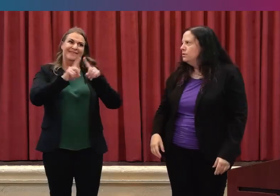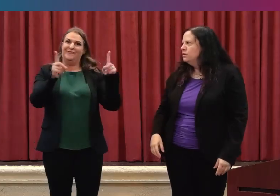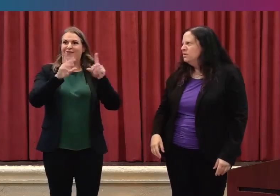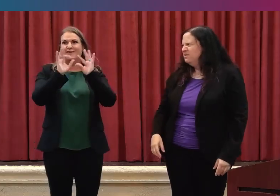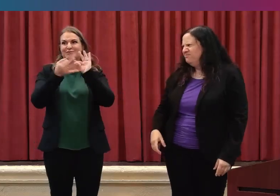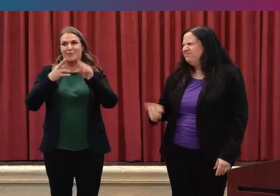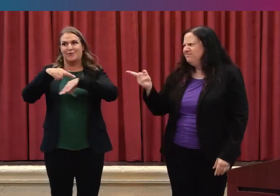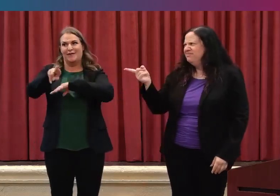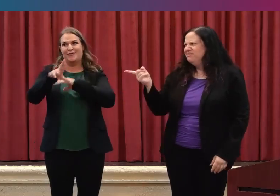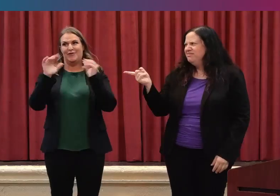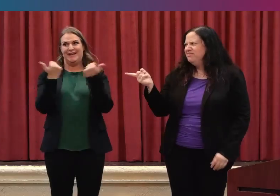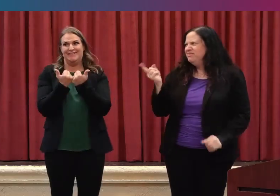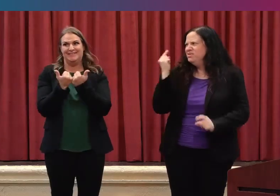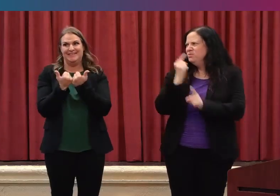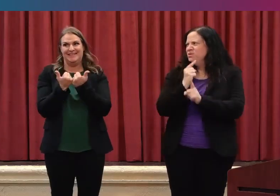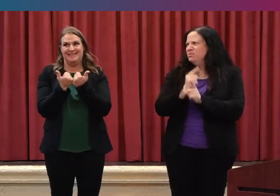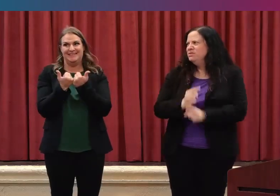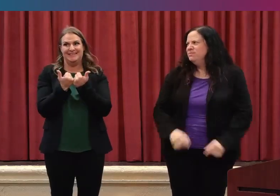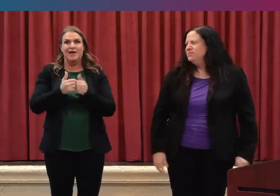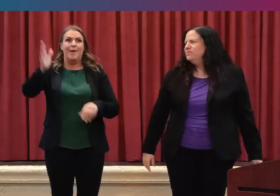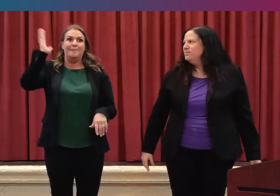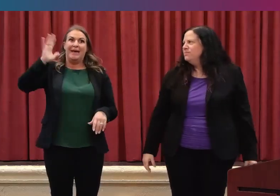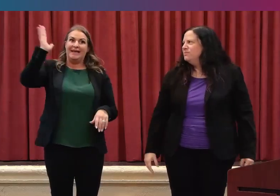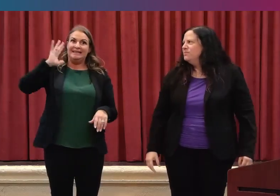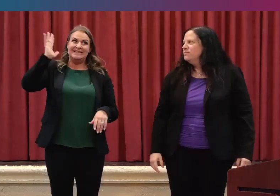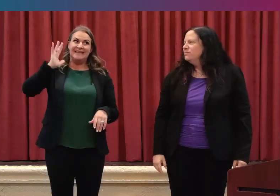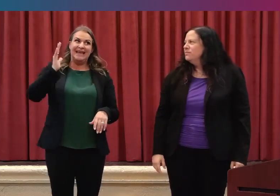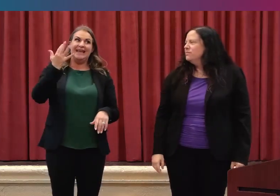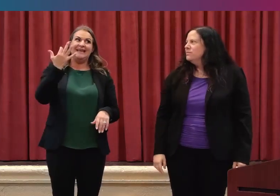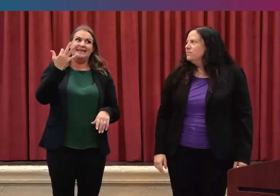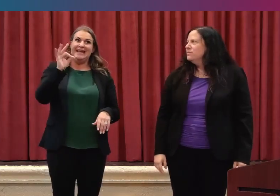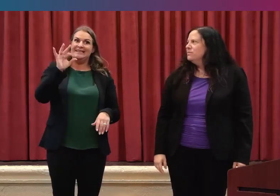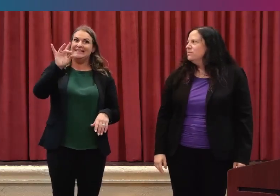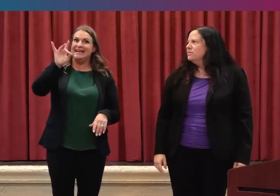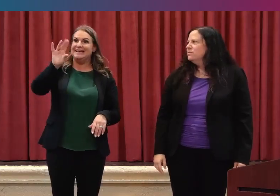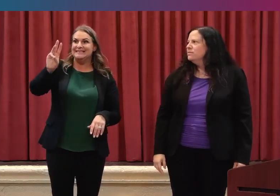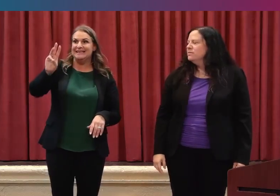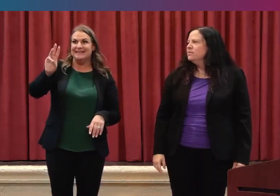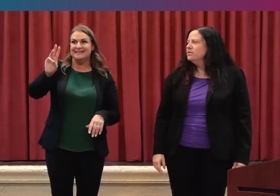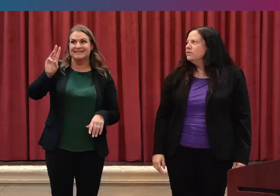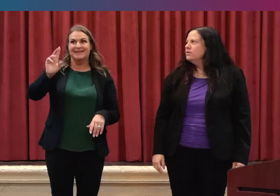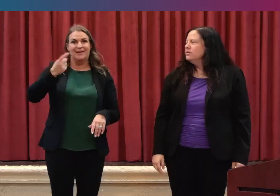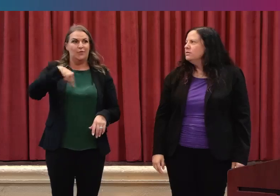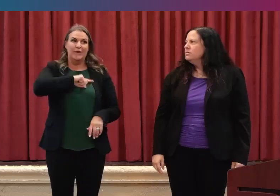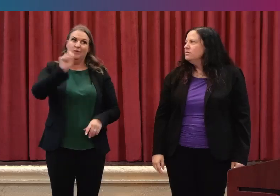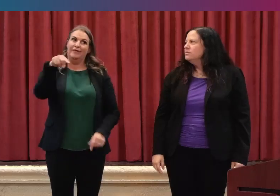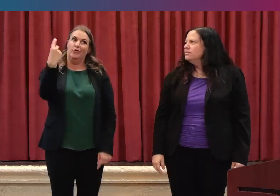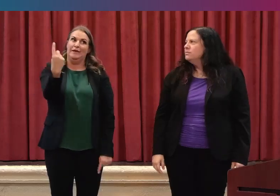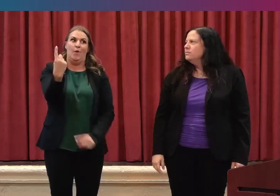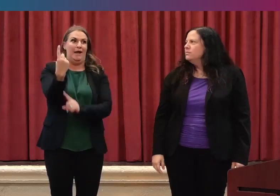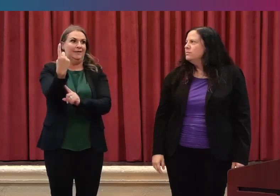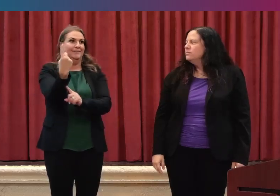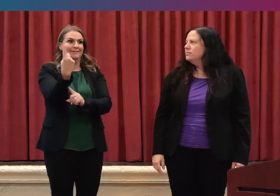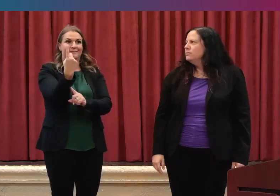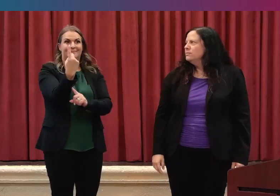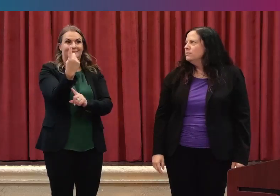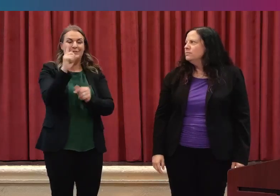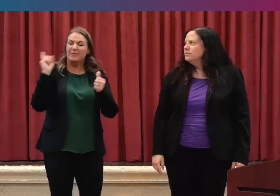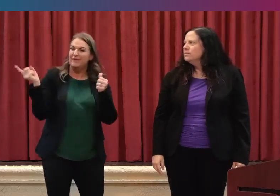There's a lot of referral agencies out there. Back in the day, 1986, we were the only